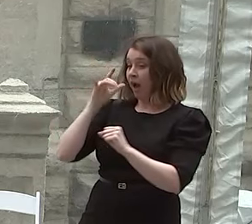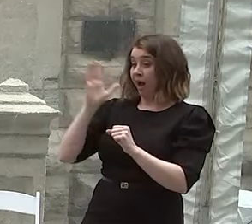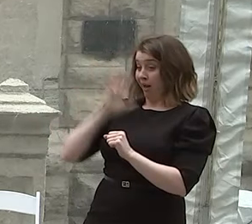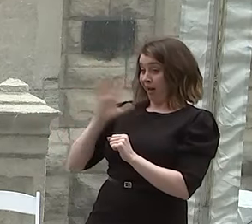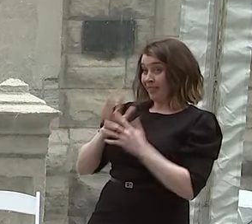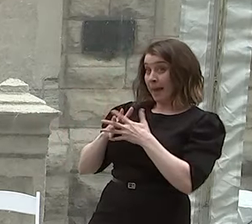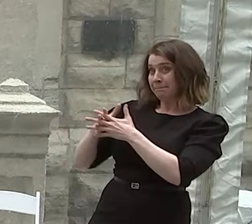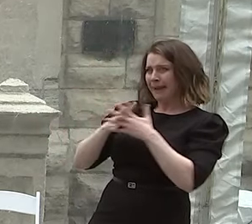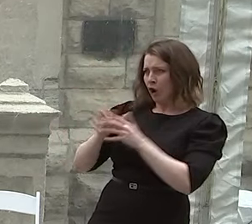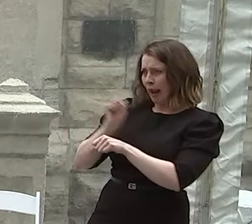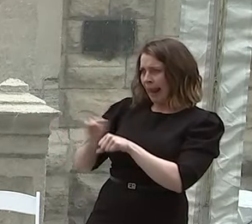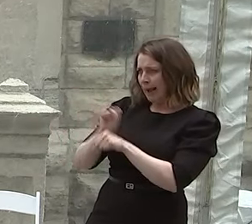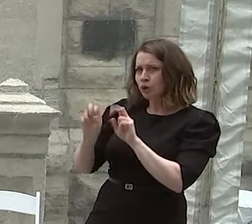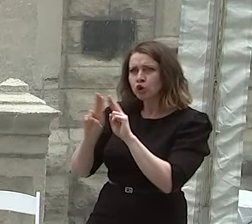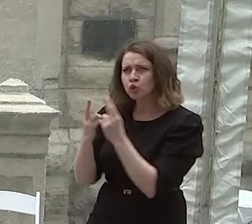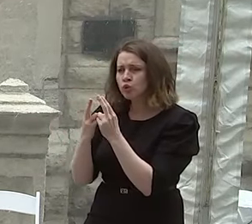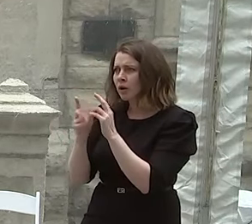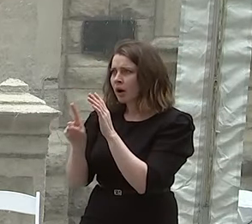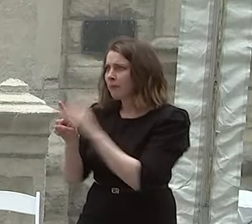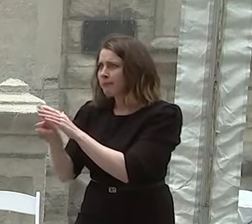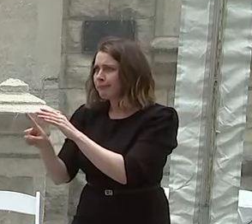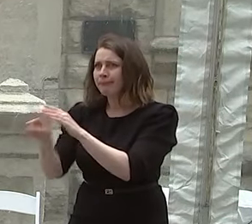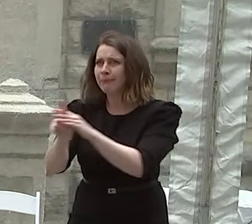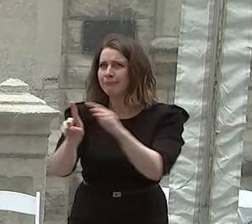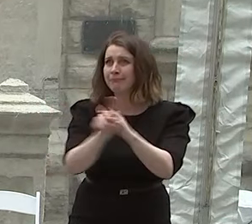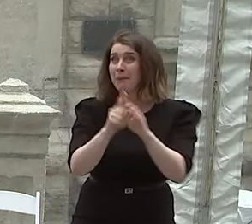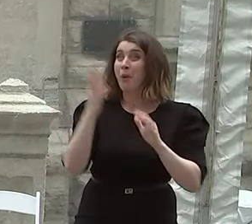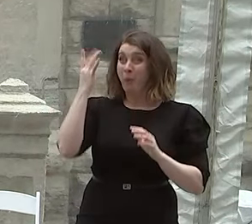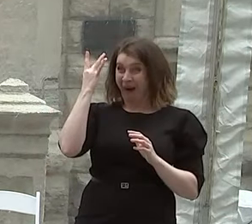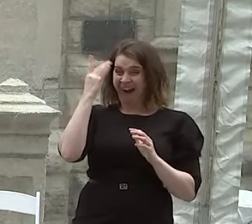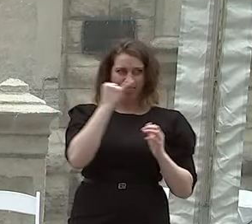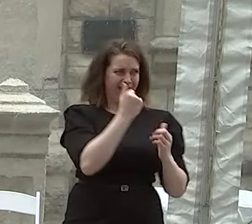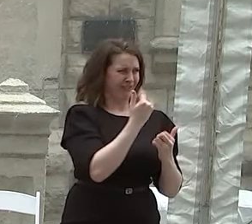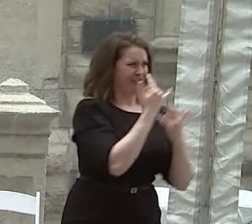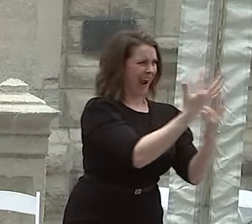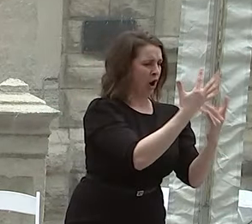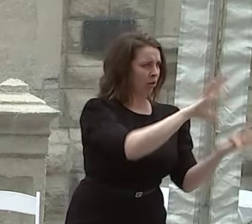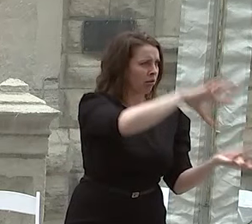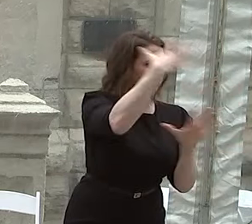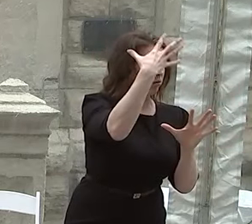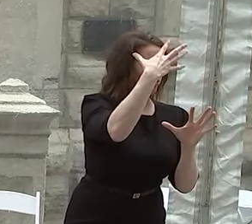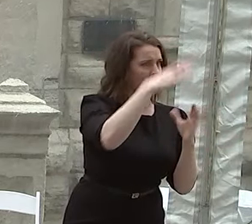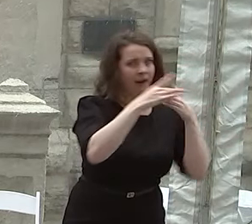was in some ways born in the struggles that emerged from the Great Chicago Fire.